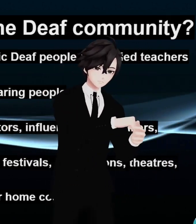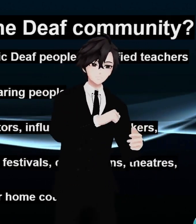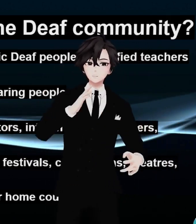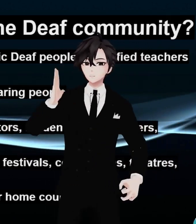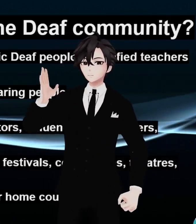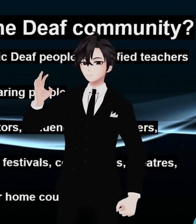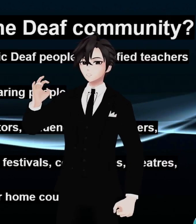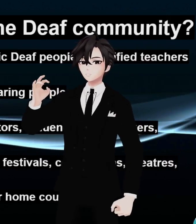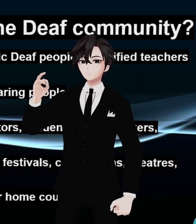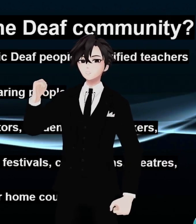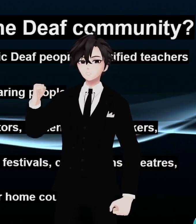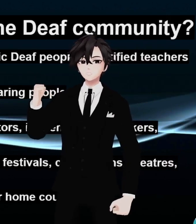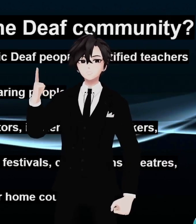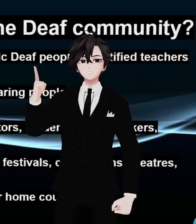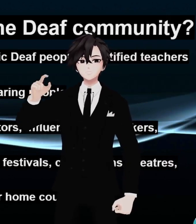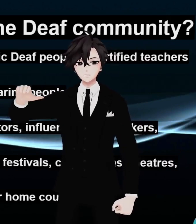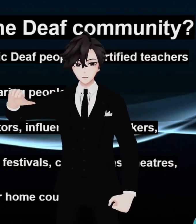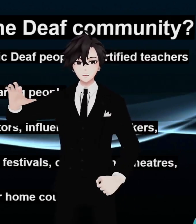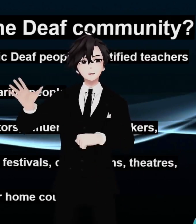starred together in the Coda movie.